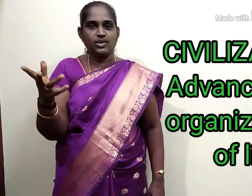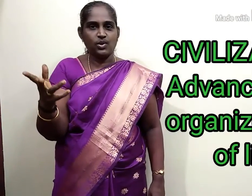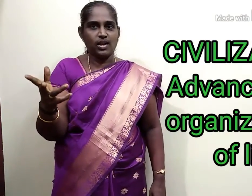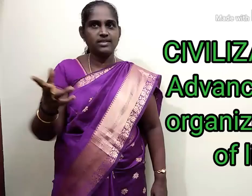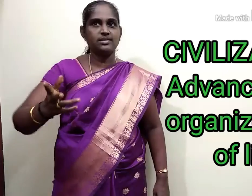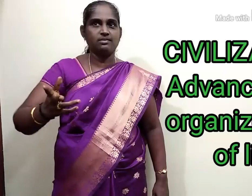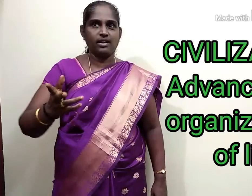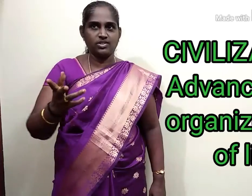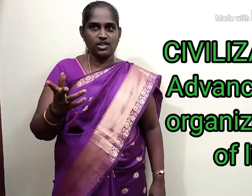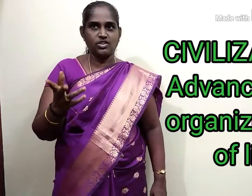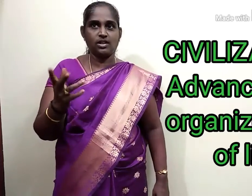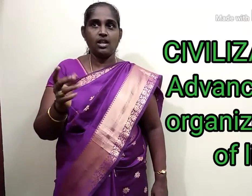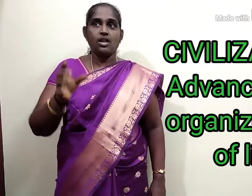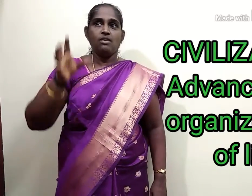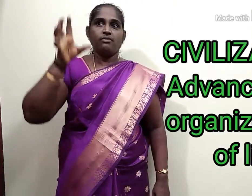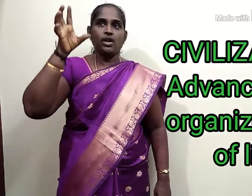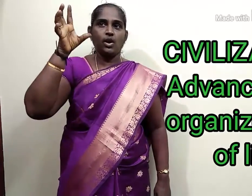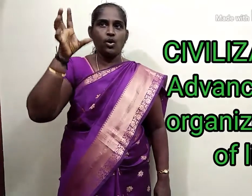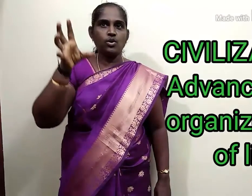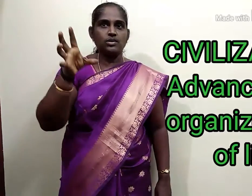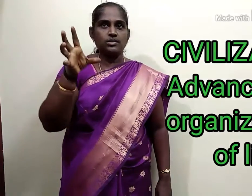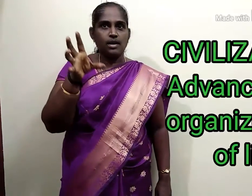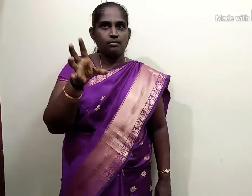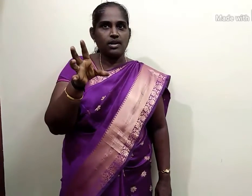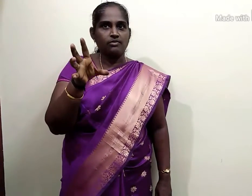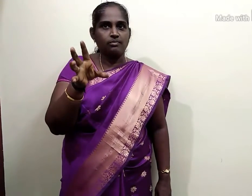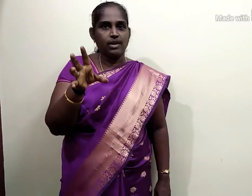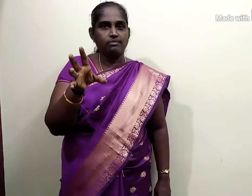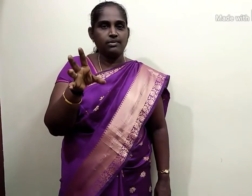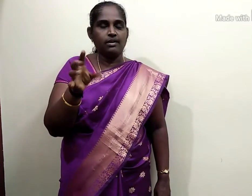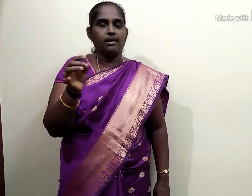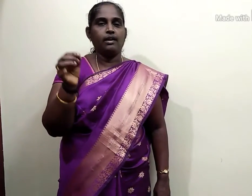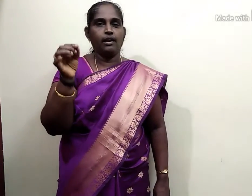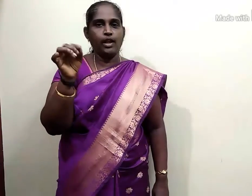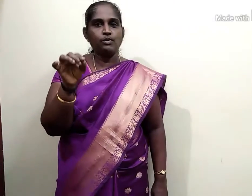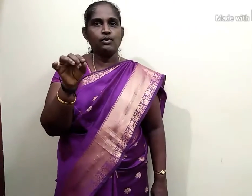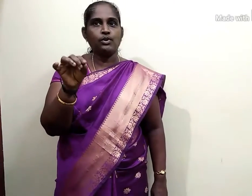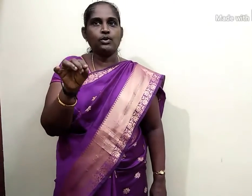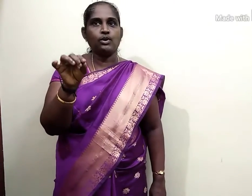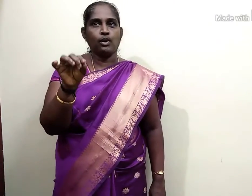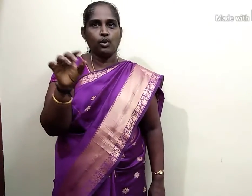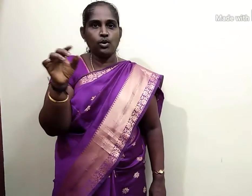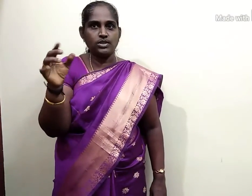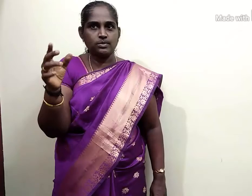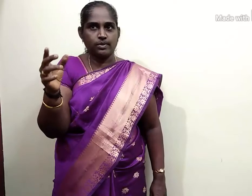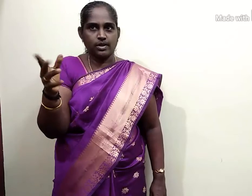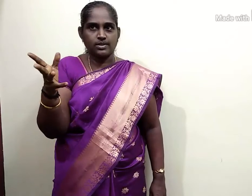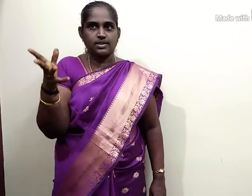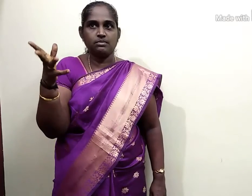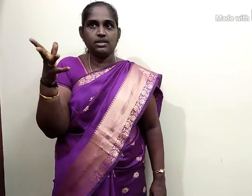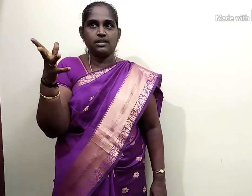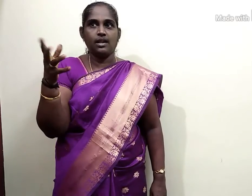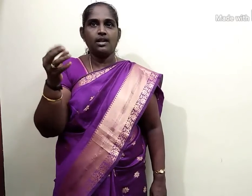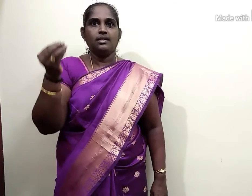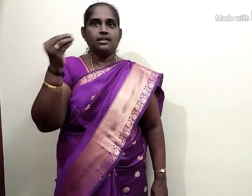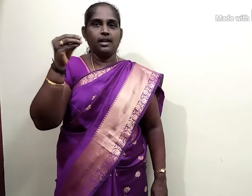known as civilization. When large number of people live to close proximity, they